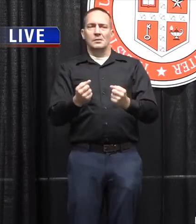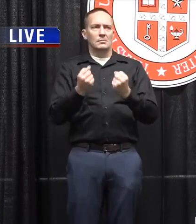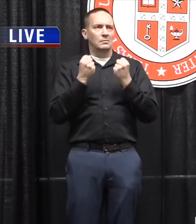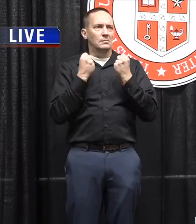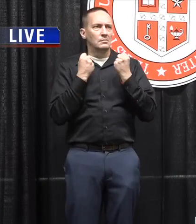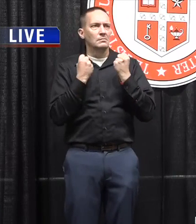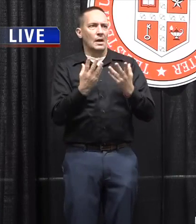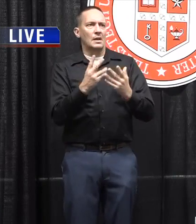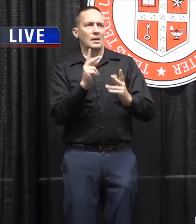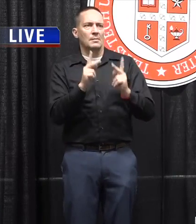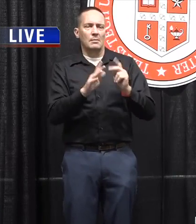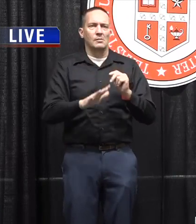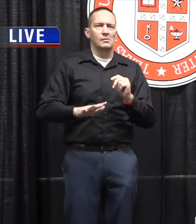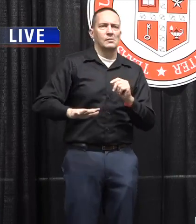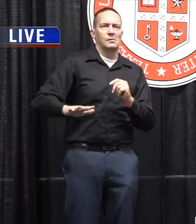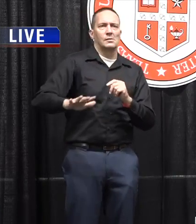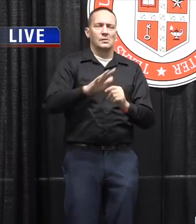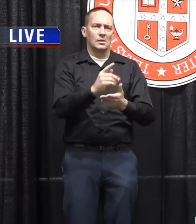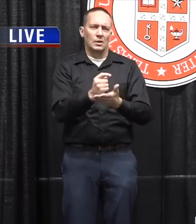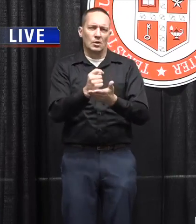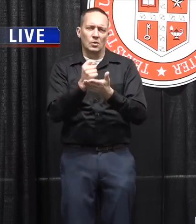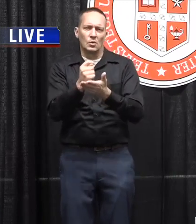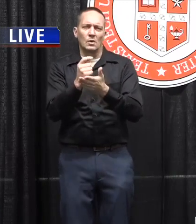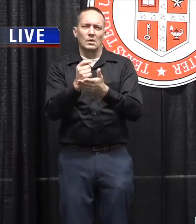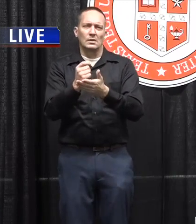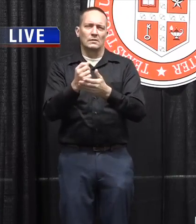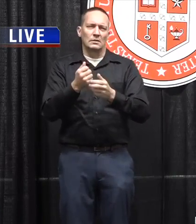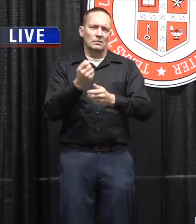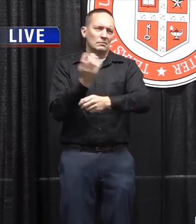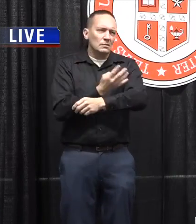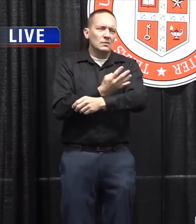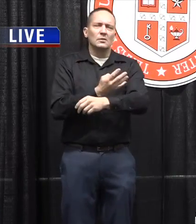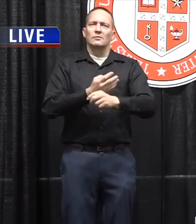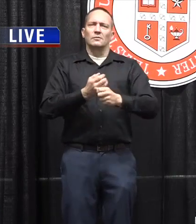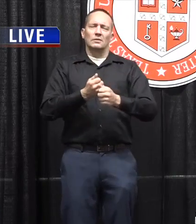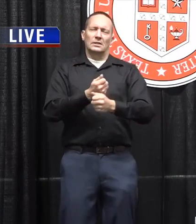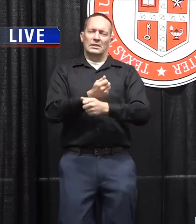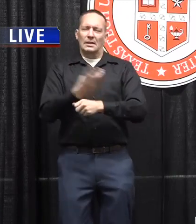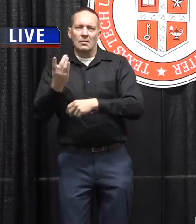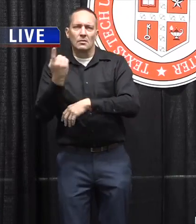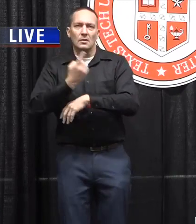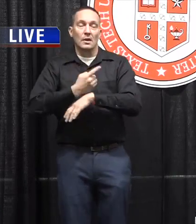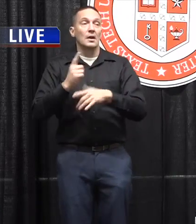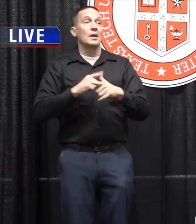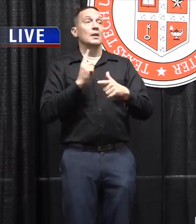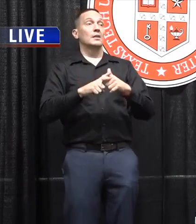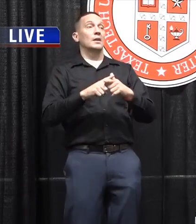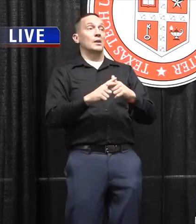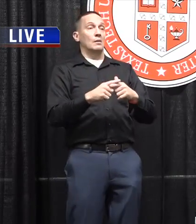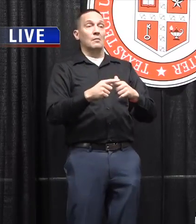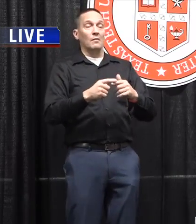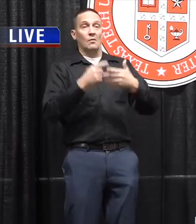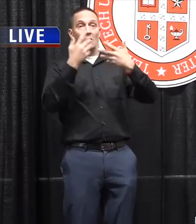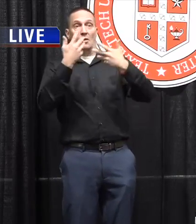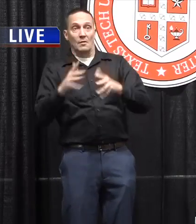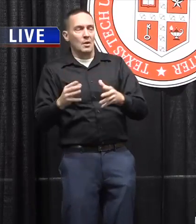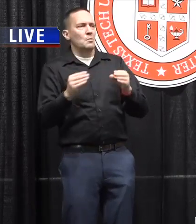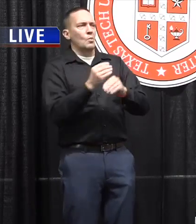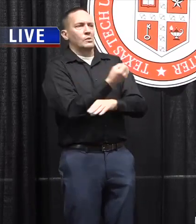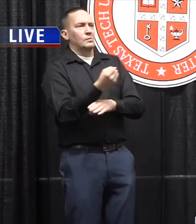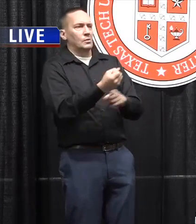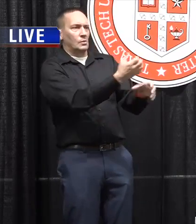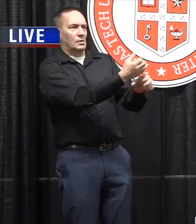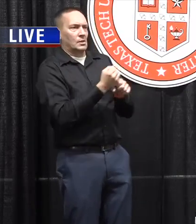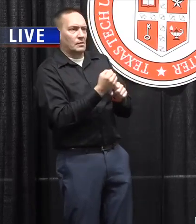of patients for at least several days, at which time there will be more supplies coming in. Yes? What are the